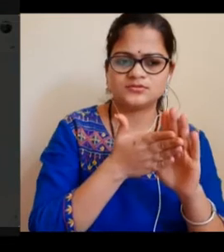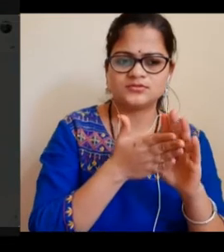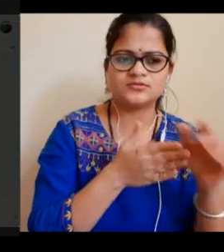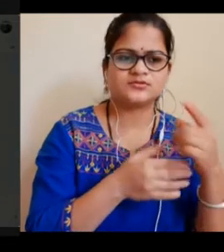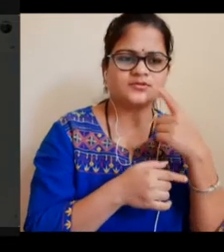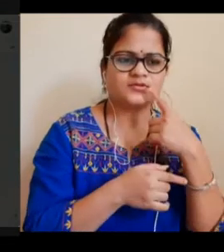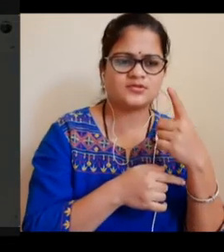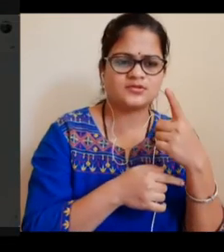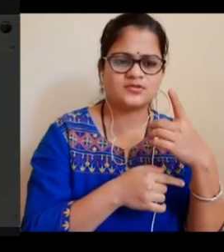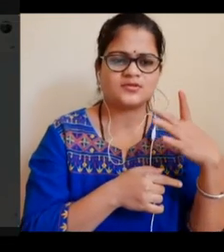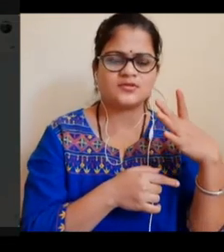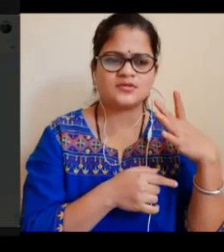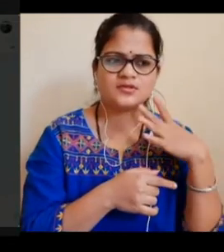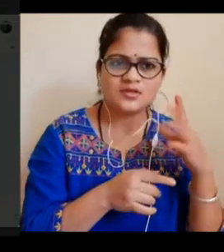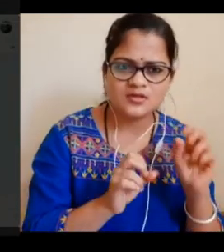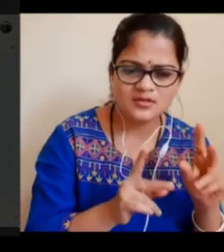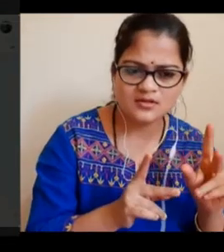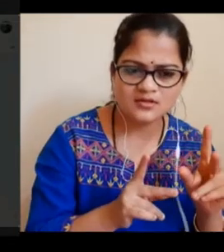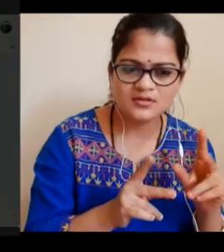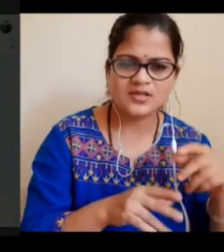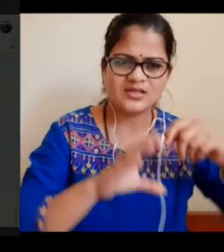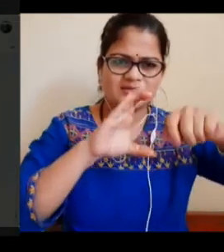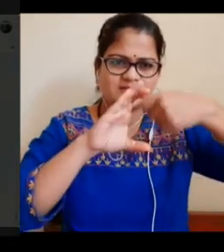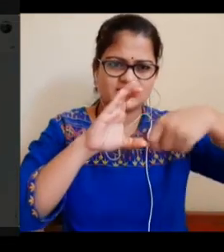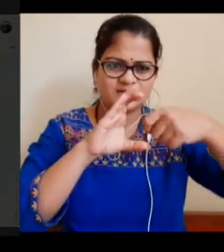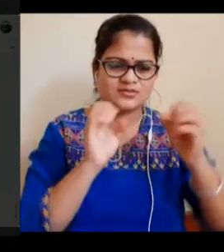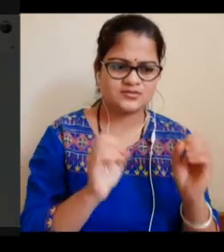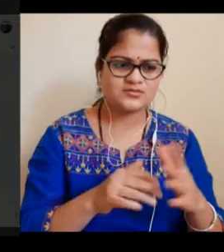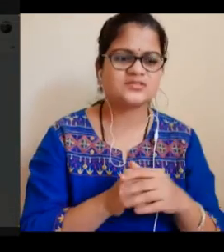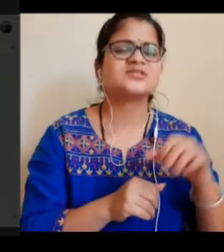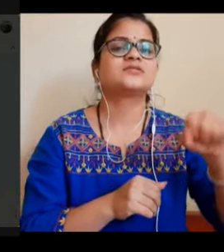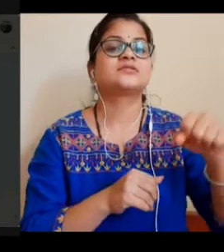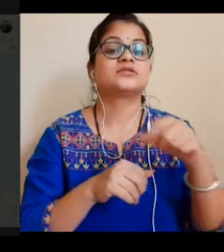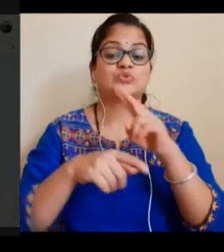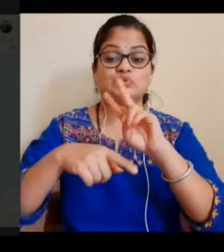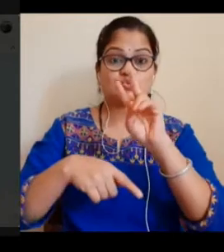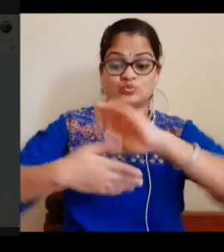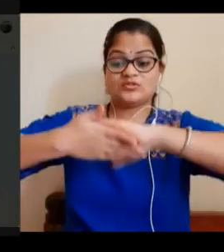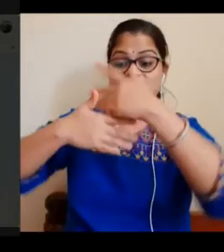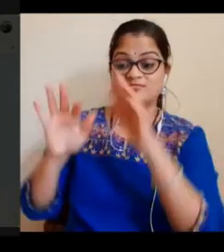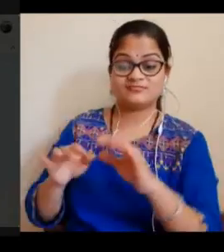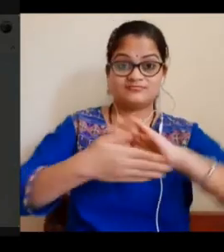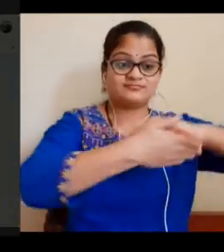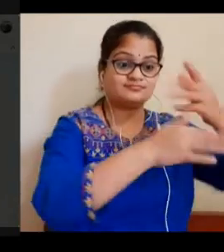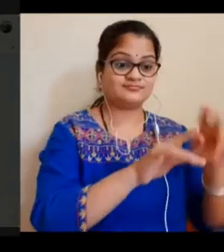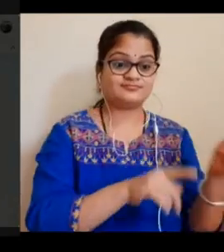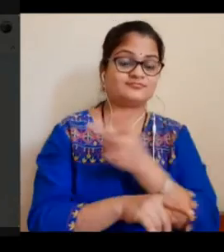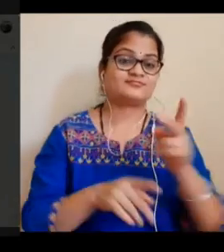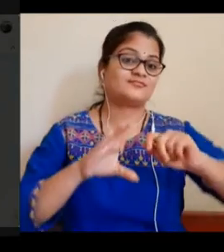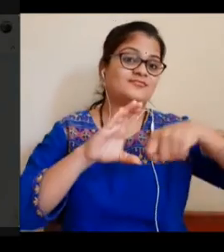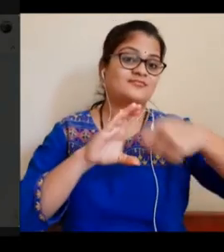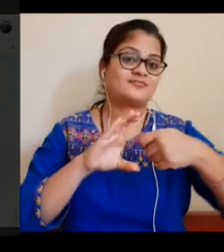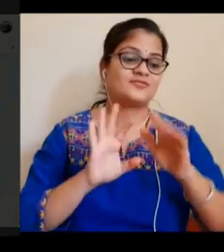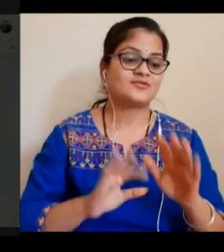Amit told me to wait for a while. Amit, have you started recording? I started recording in two laptops, so I'm sitting right now. So